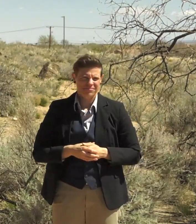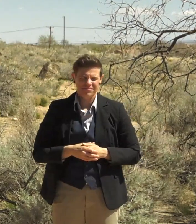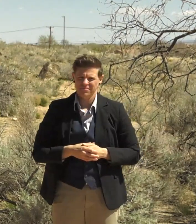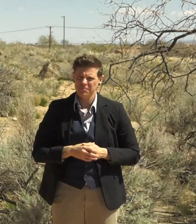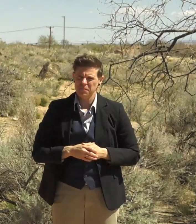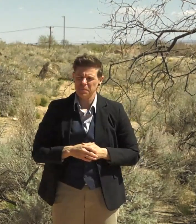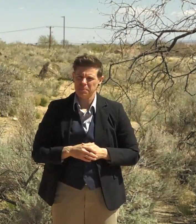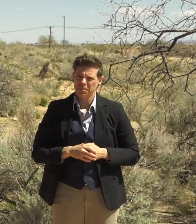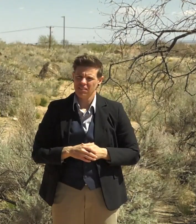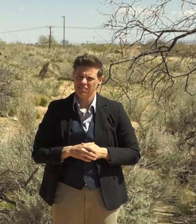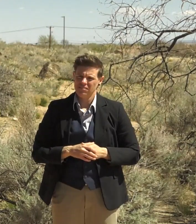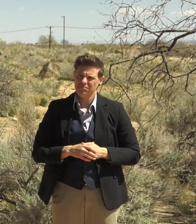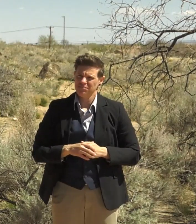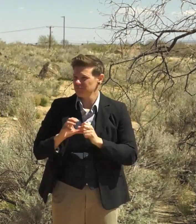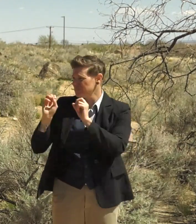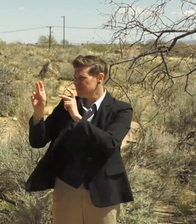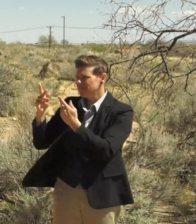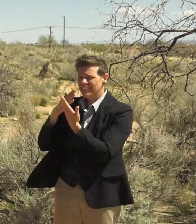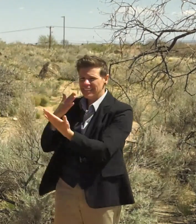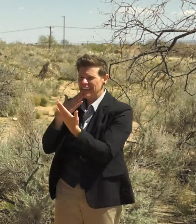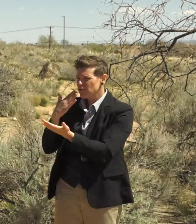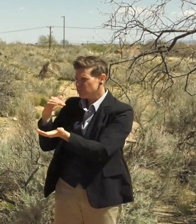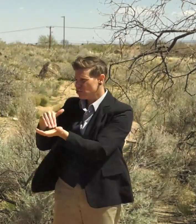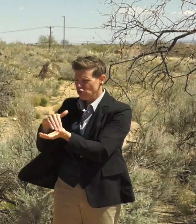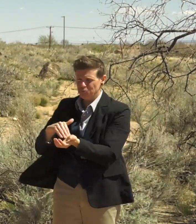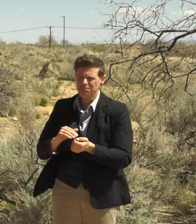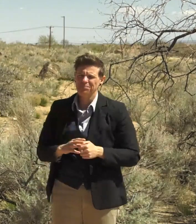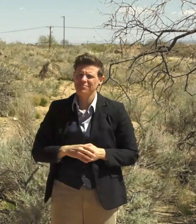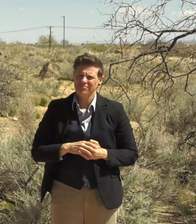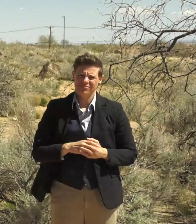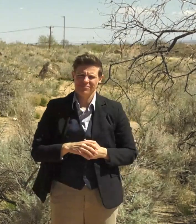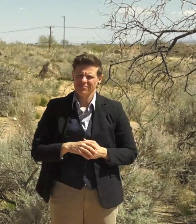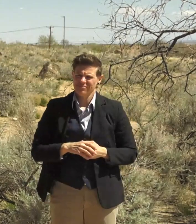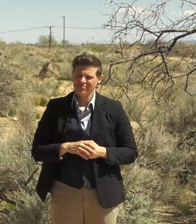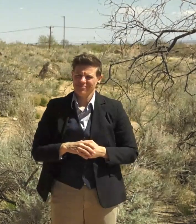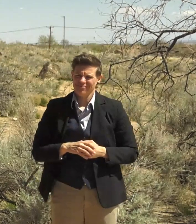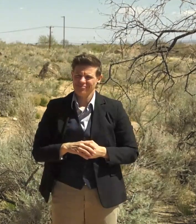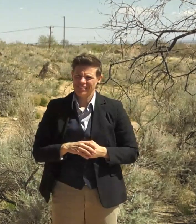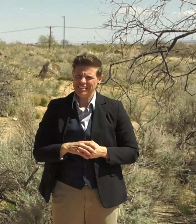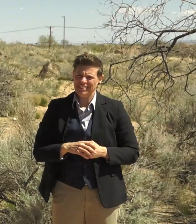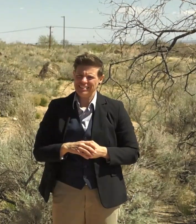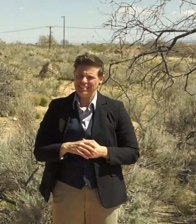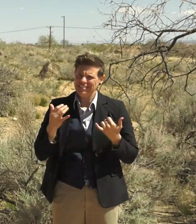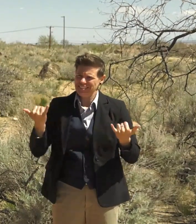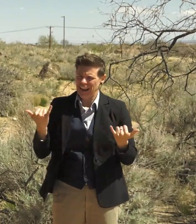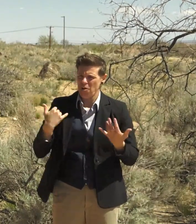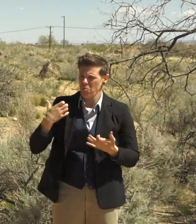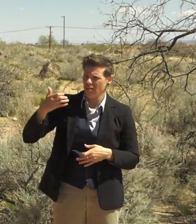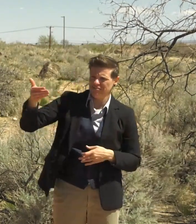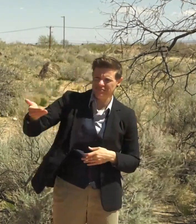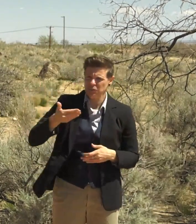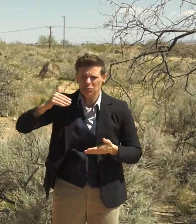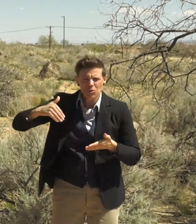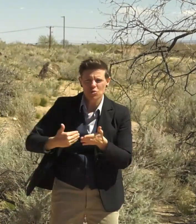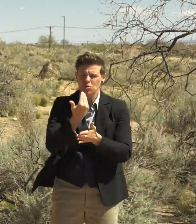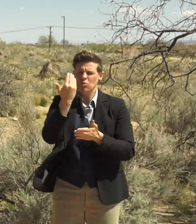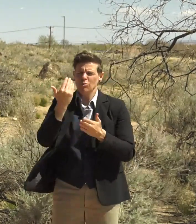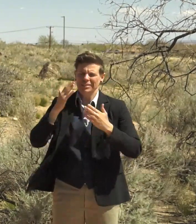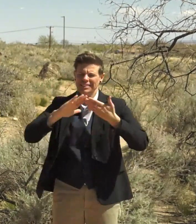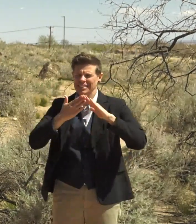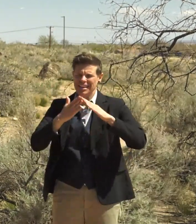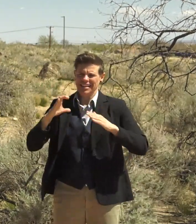Okay, thank you, Dr. Mark Demena. Okay, at this time, I'd love to invite our newest city councilor up. Again, she represents the west